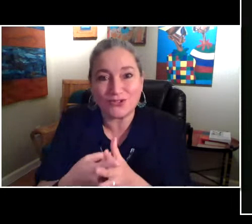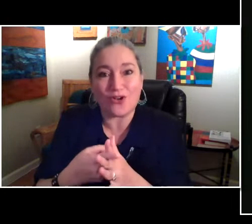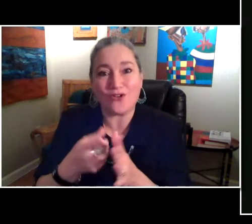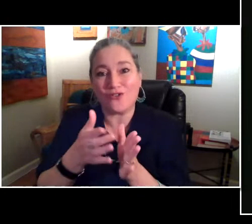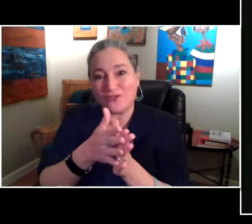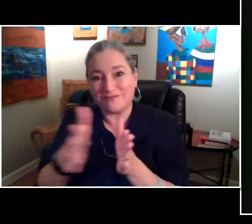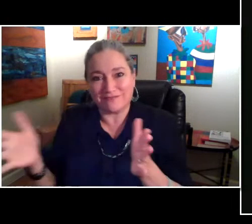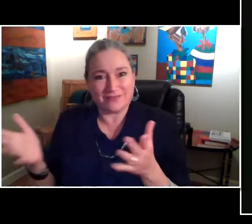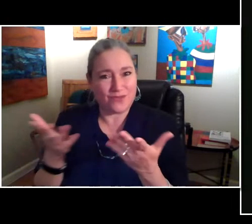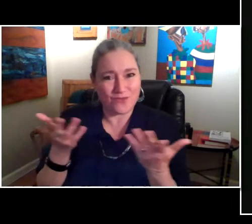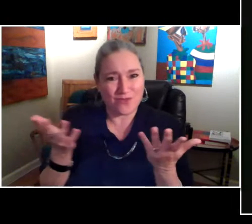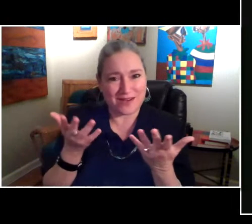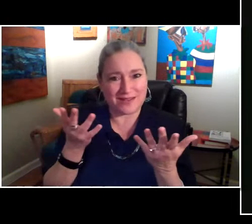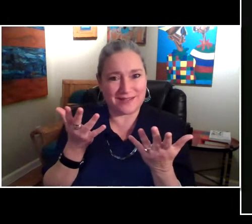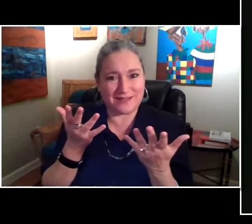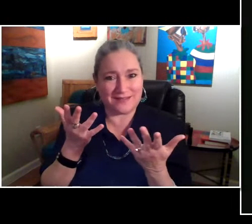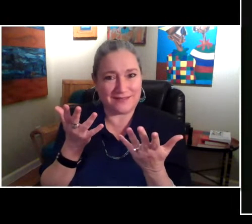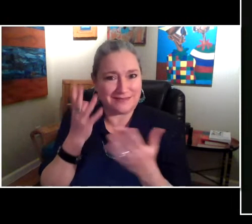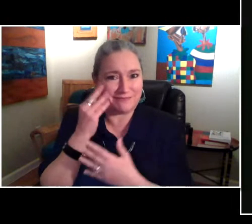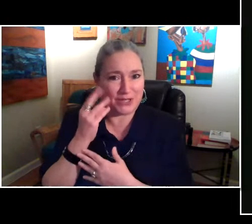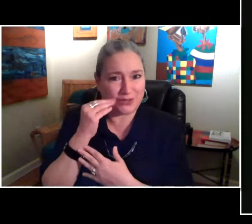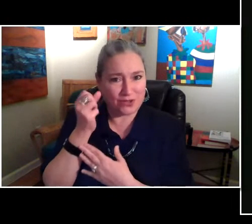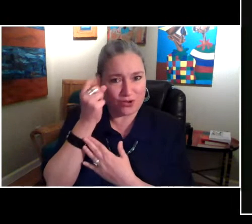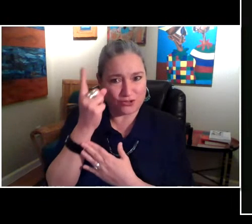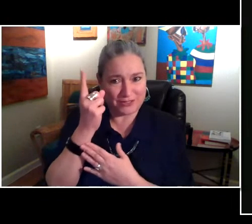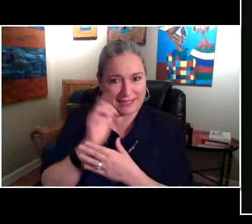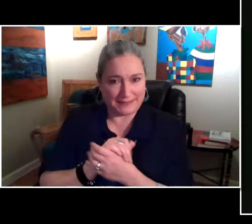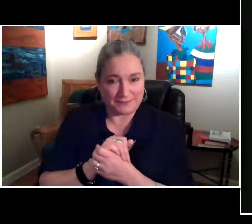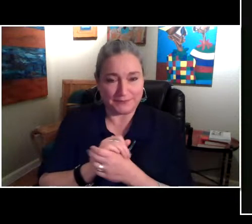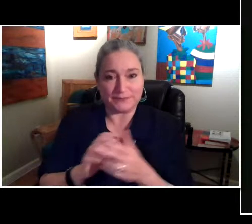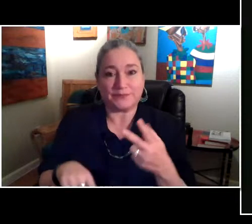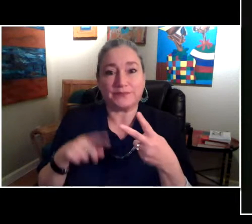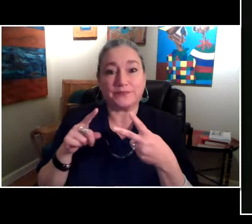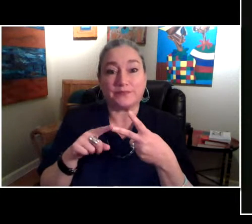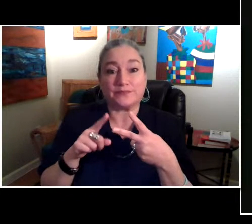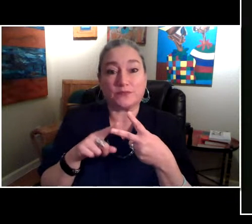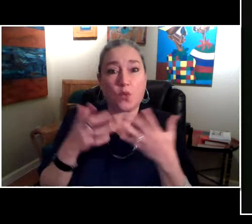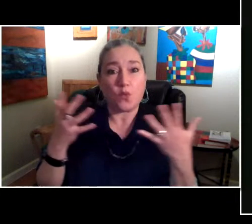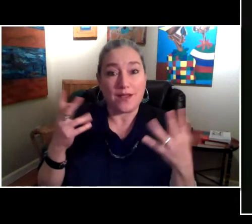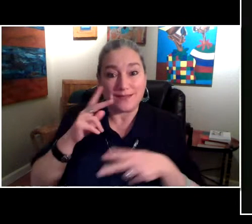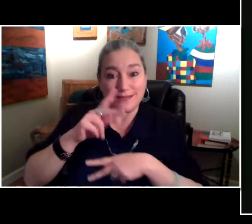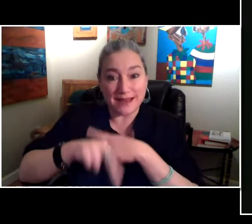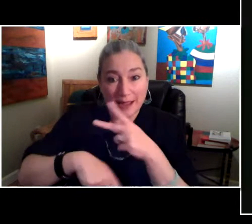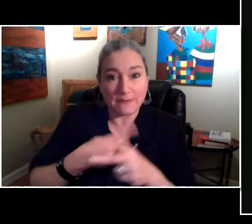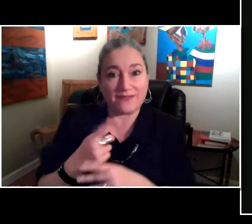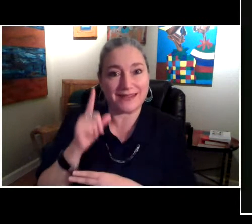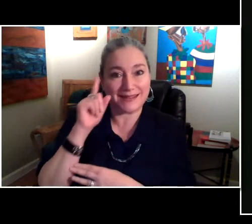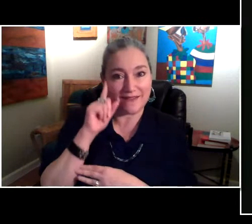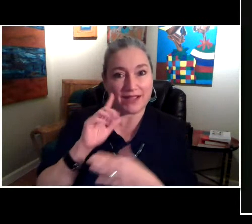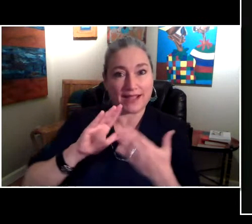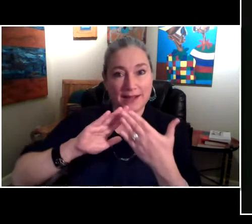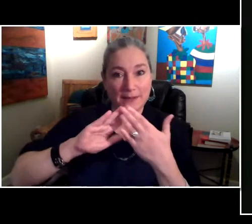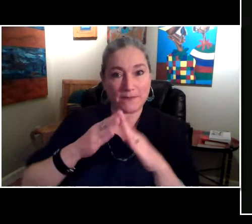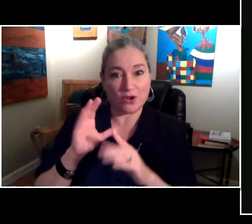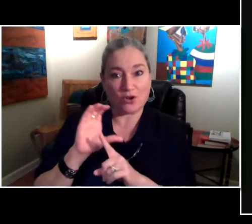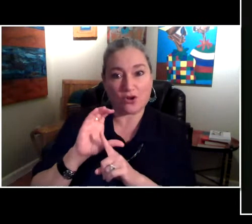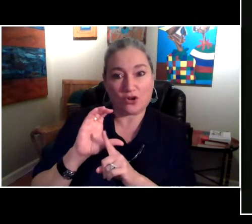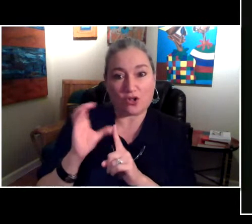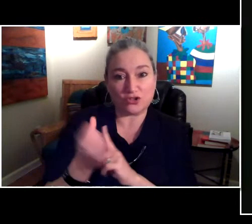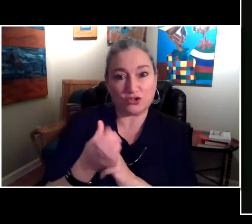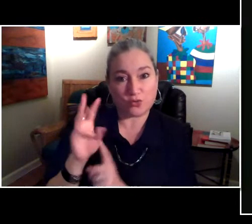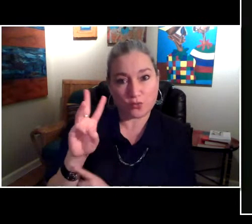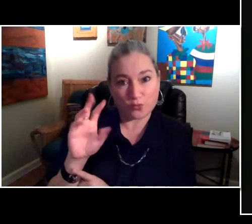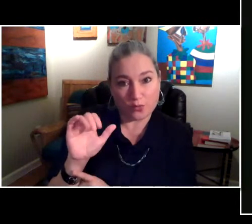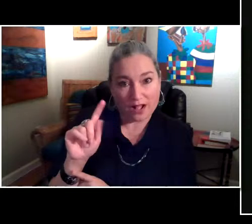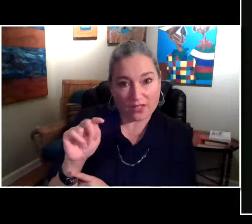program? And then the related programs like Early Start. What is the experience and understanding there? The